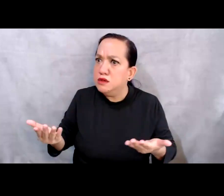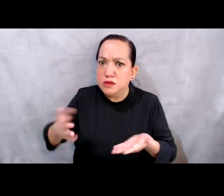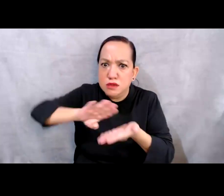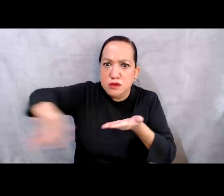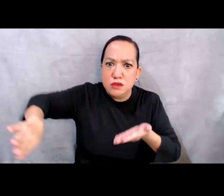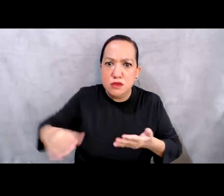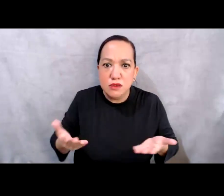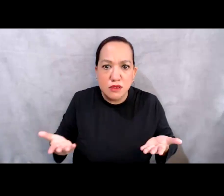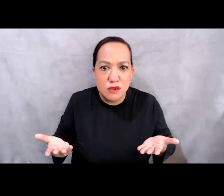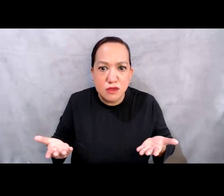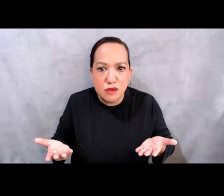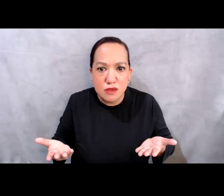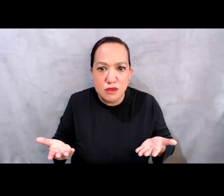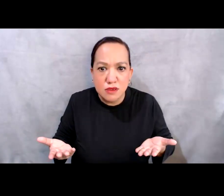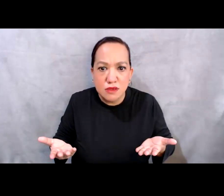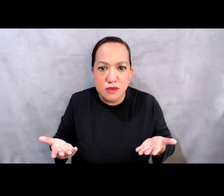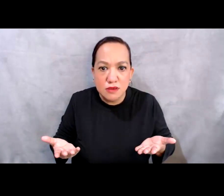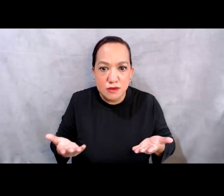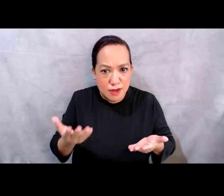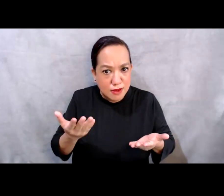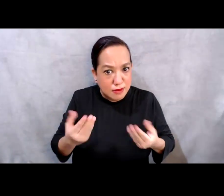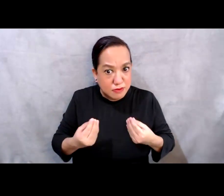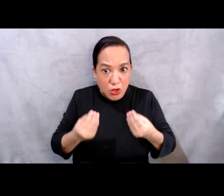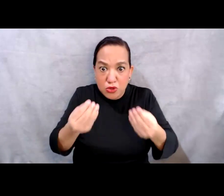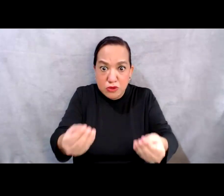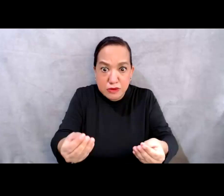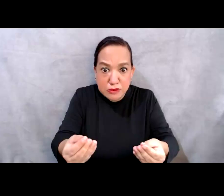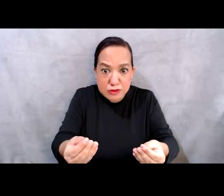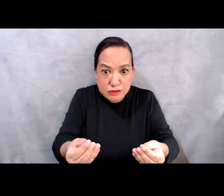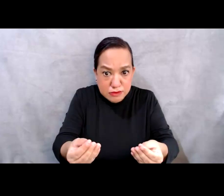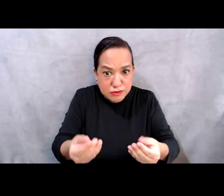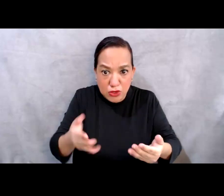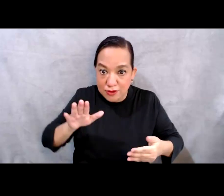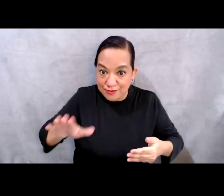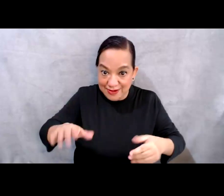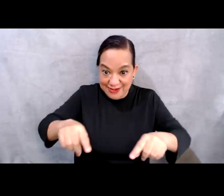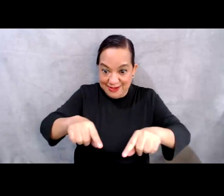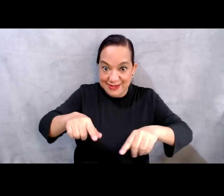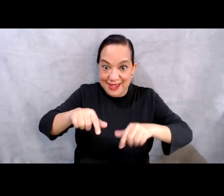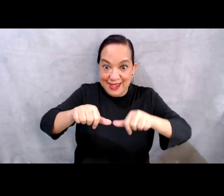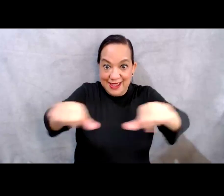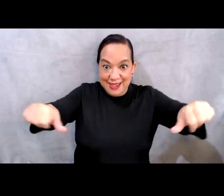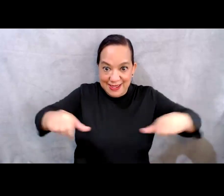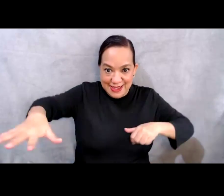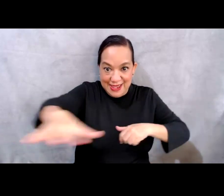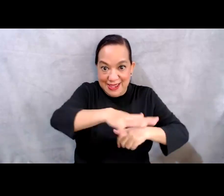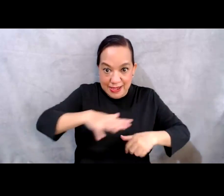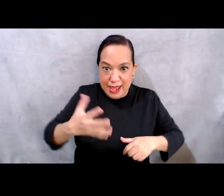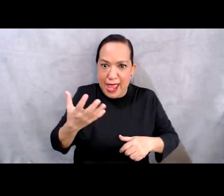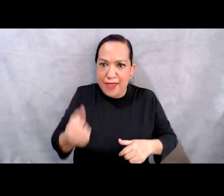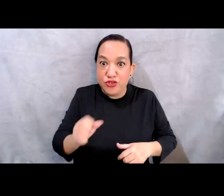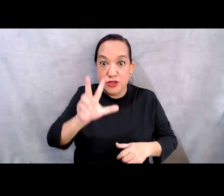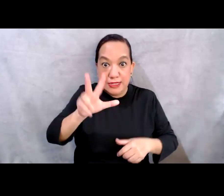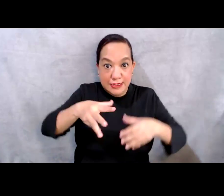families on the same plot may have same rights to that land. So only one